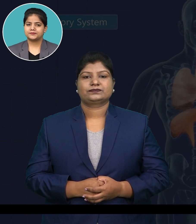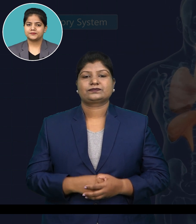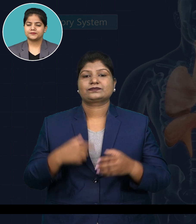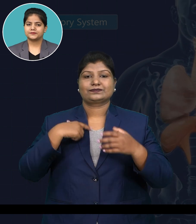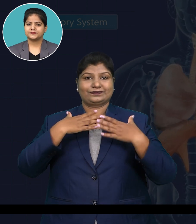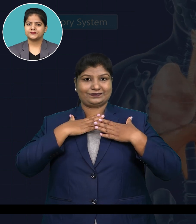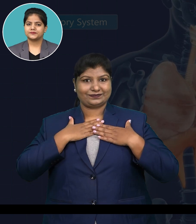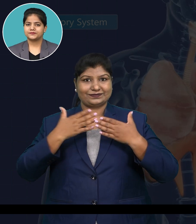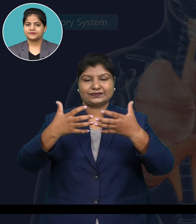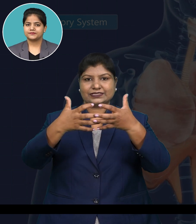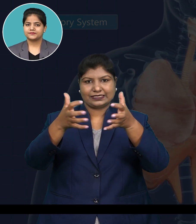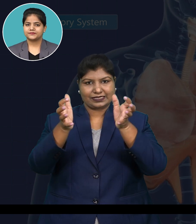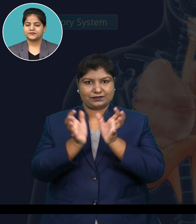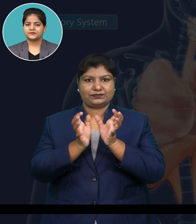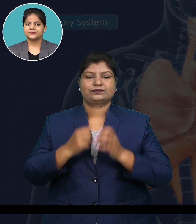ribs.